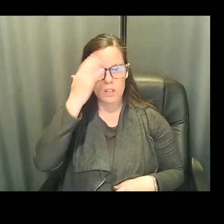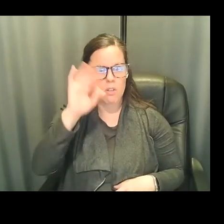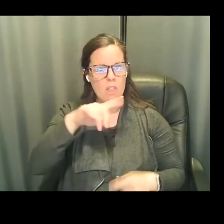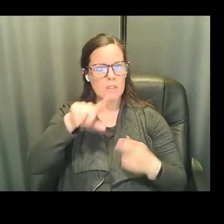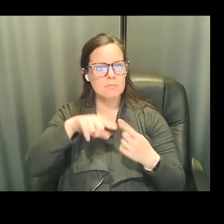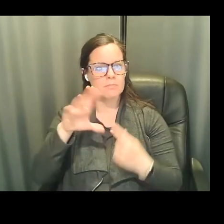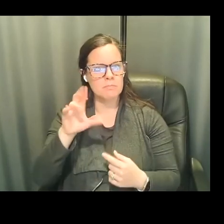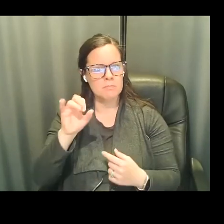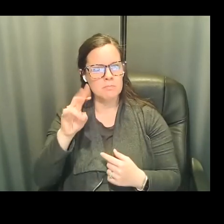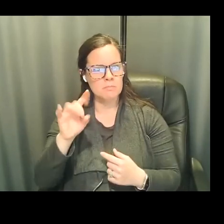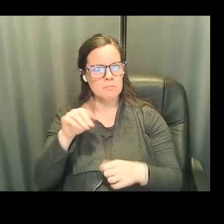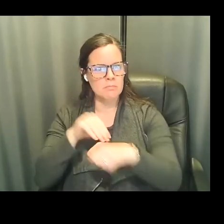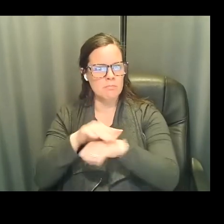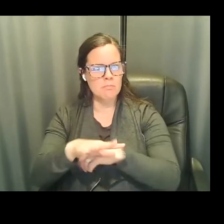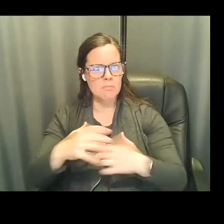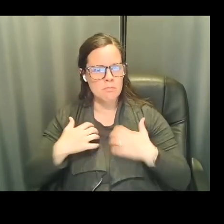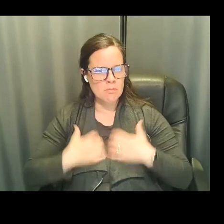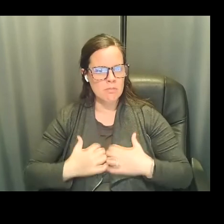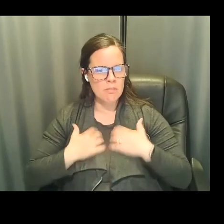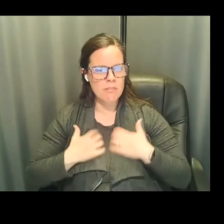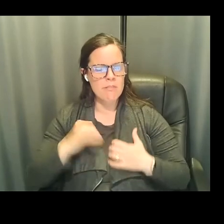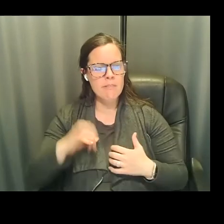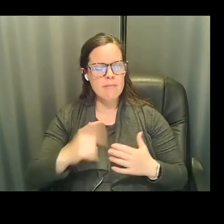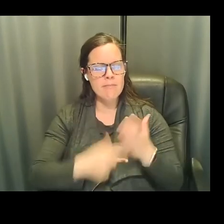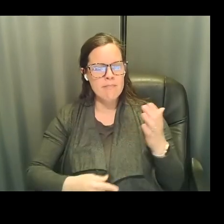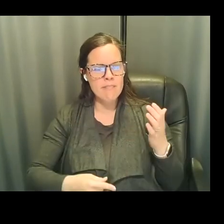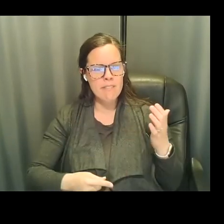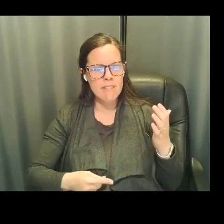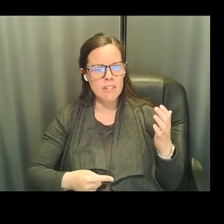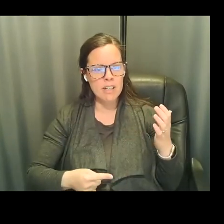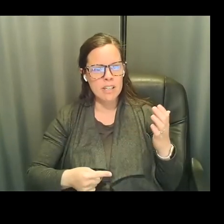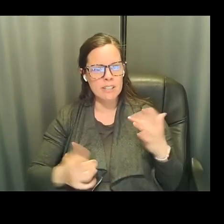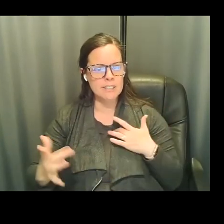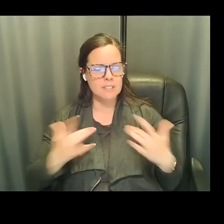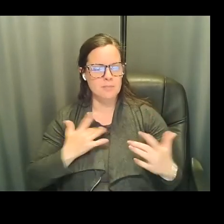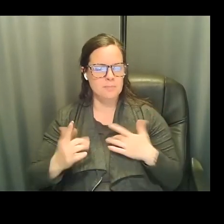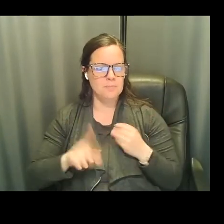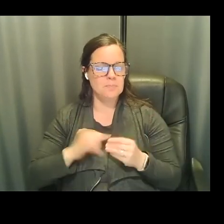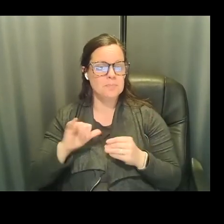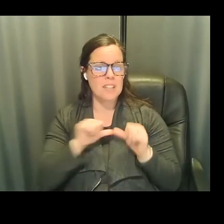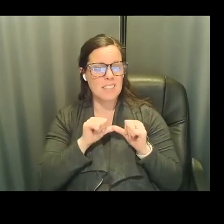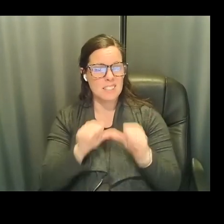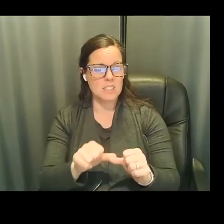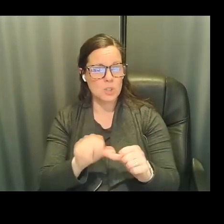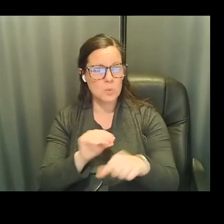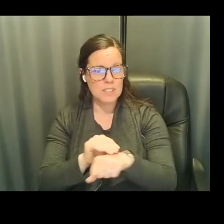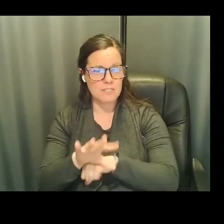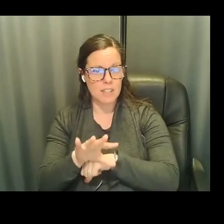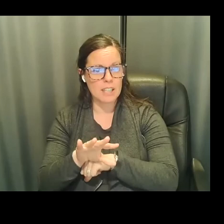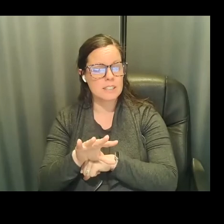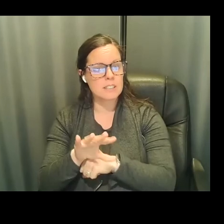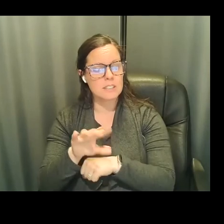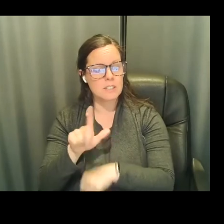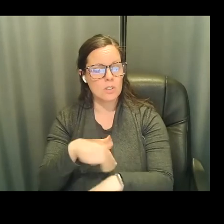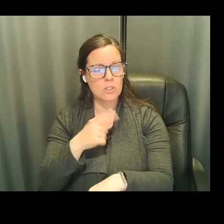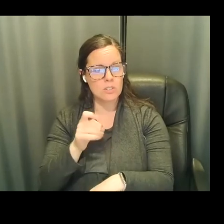the lungs, that is what really I'm personally concerned about, that what residual effects, how much will the lungs heal? Would